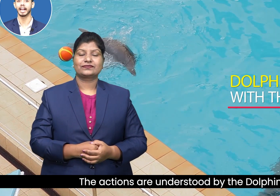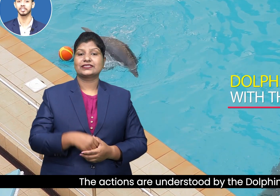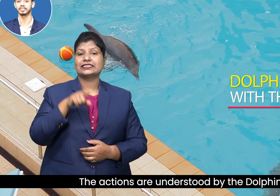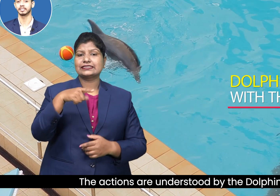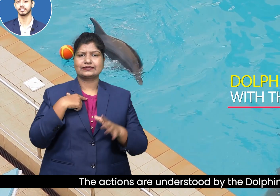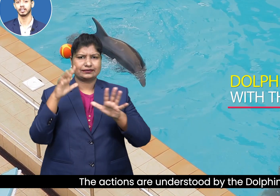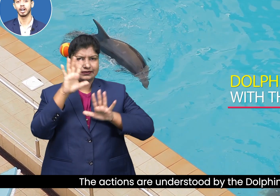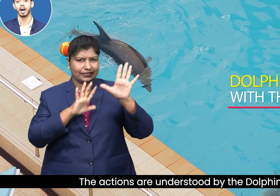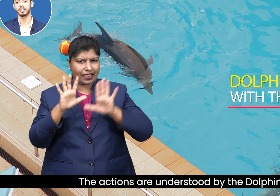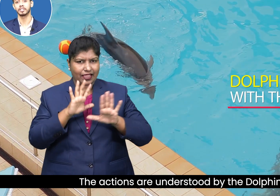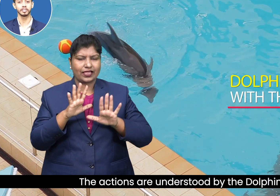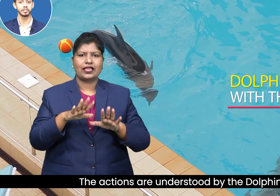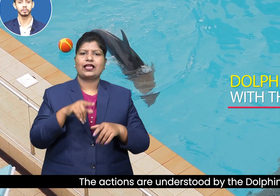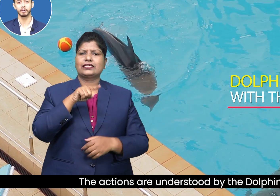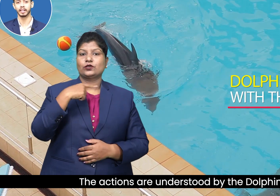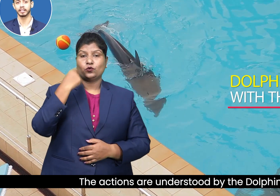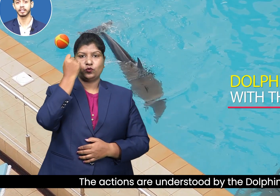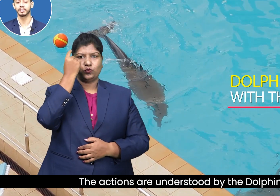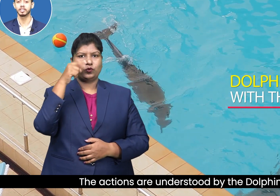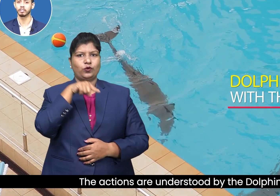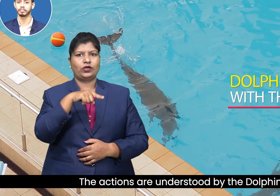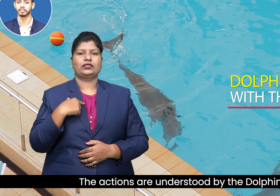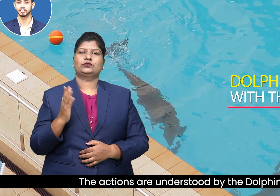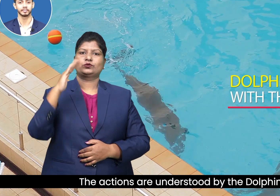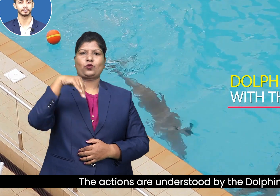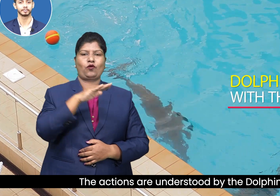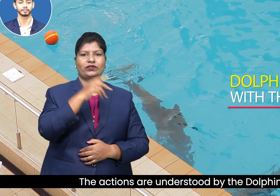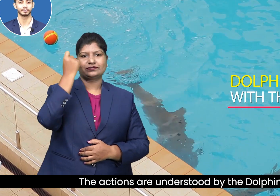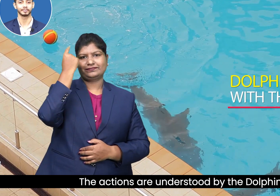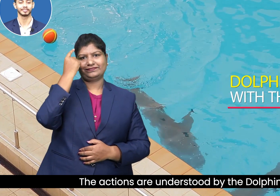The actions are understood by the dolphins.